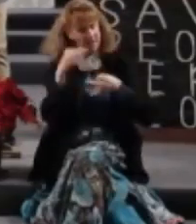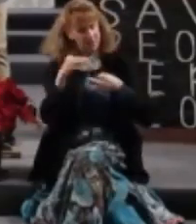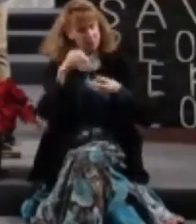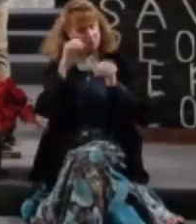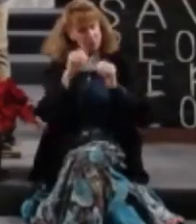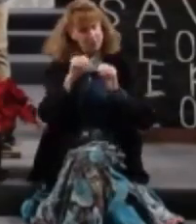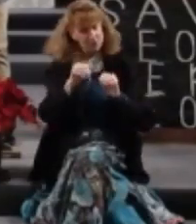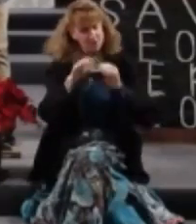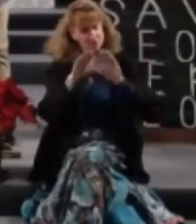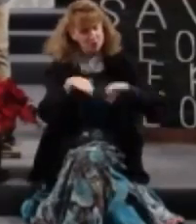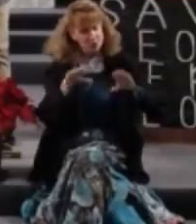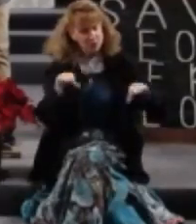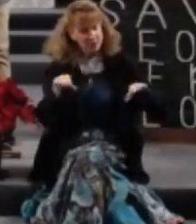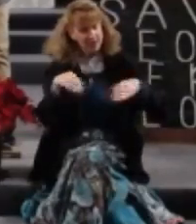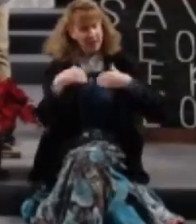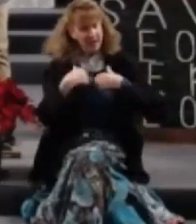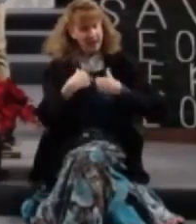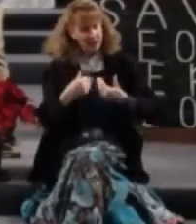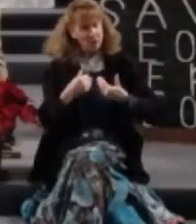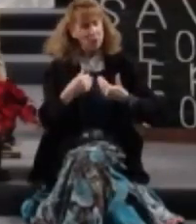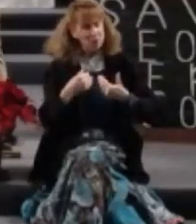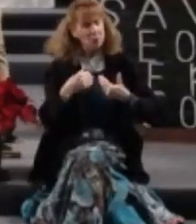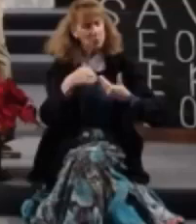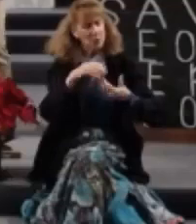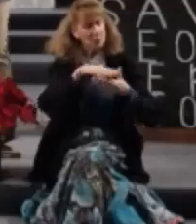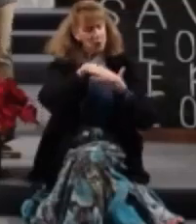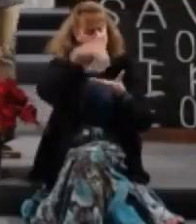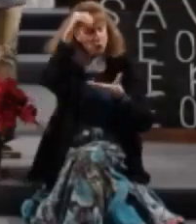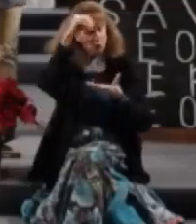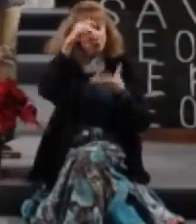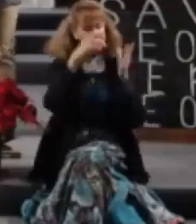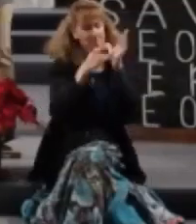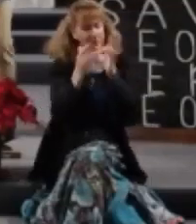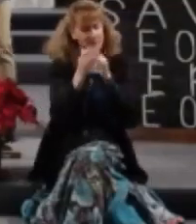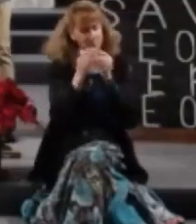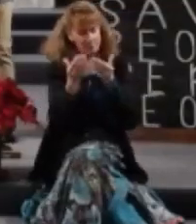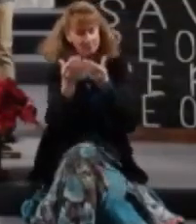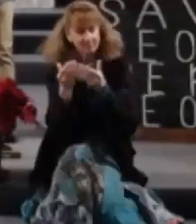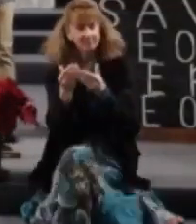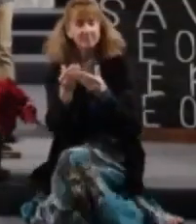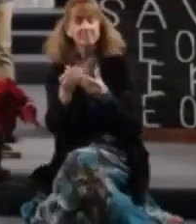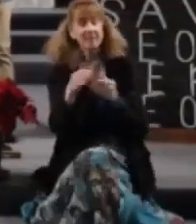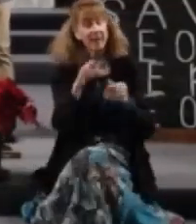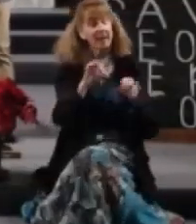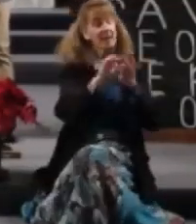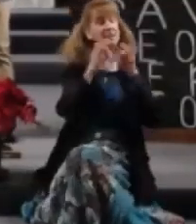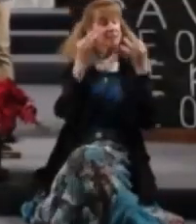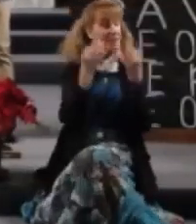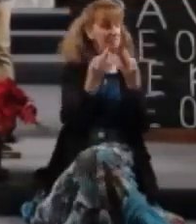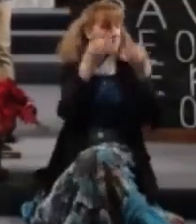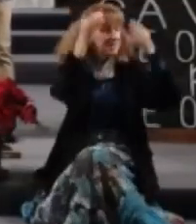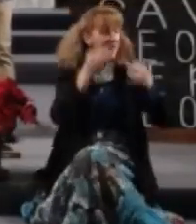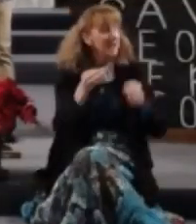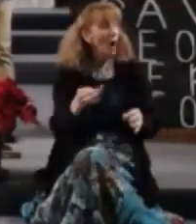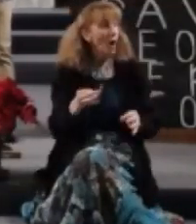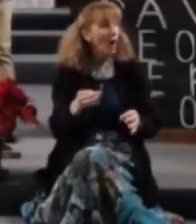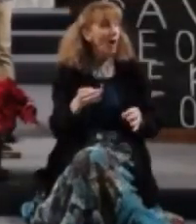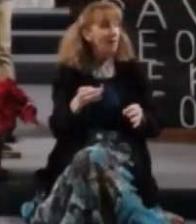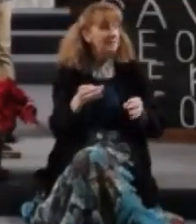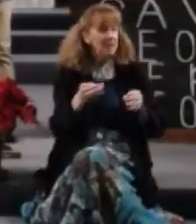this night that they took their kids to a pizza parlor. And they said that they decided to use the minutes that